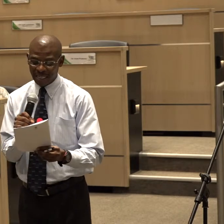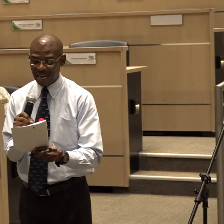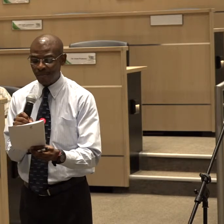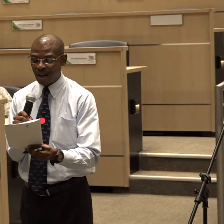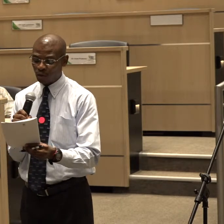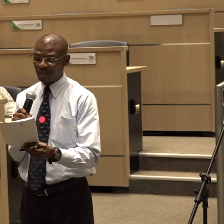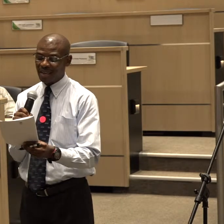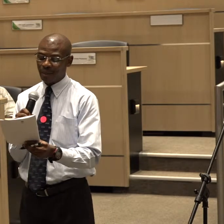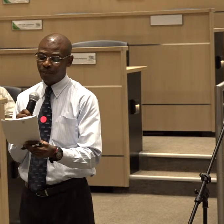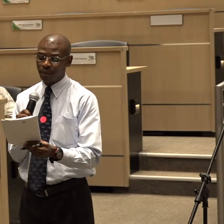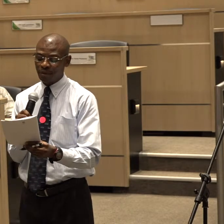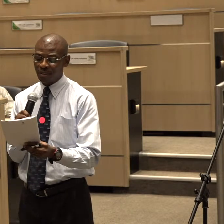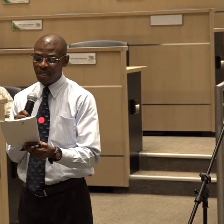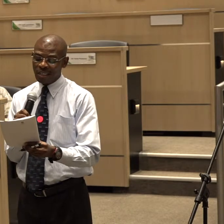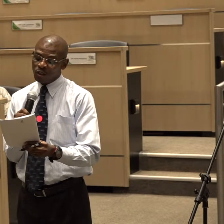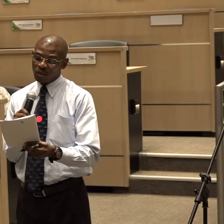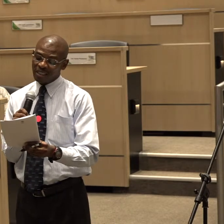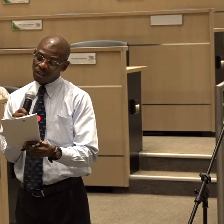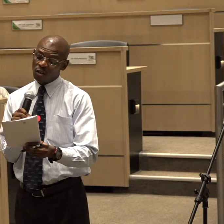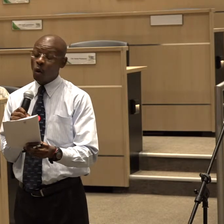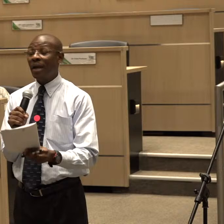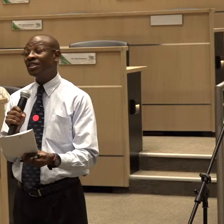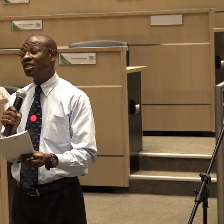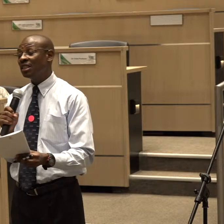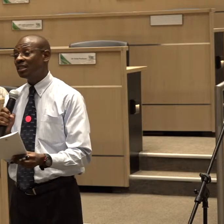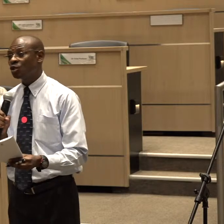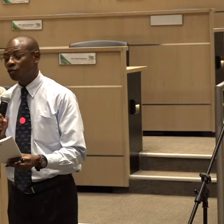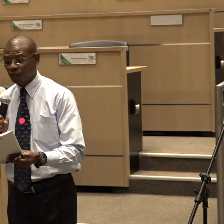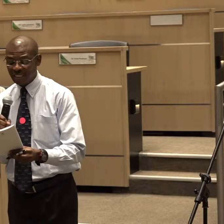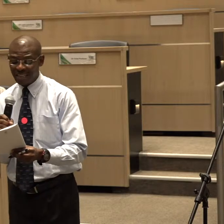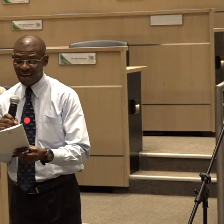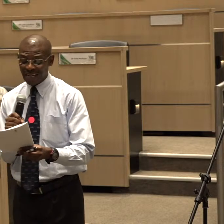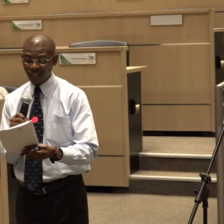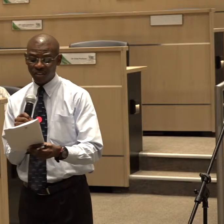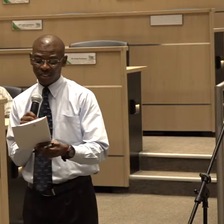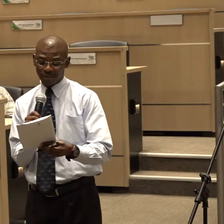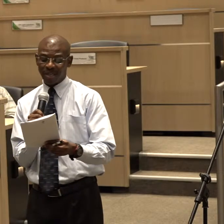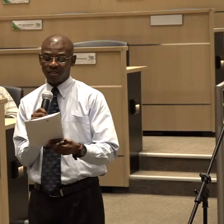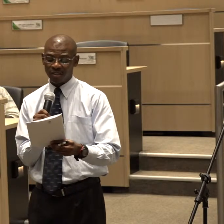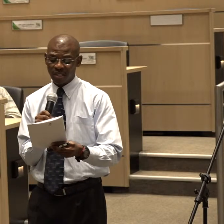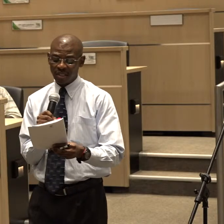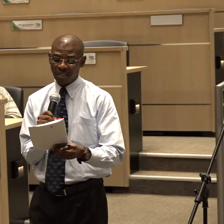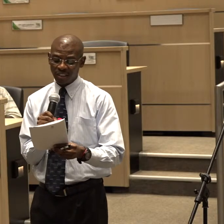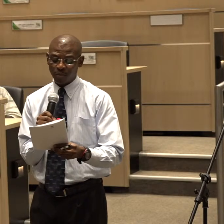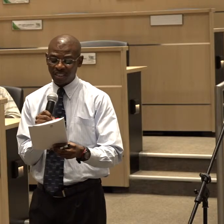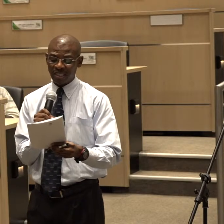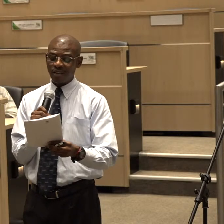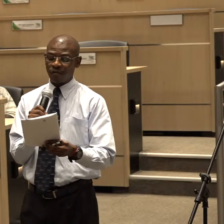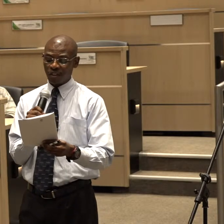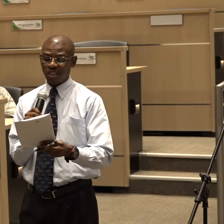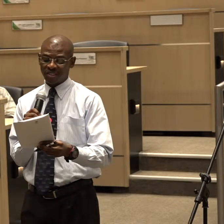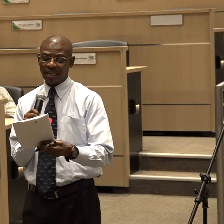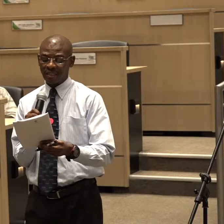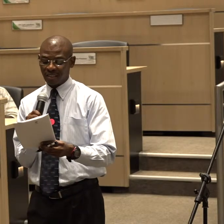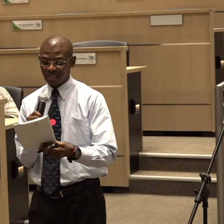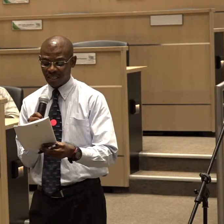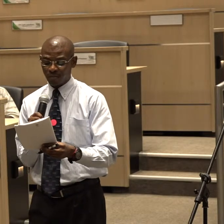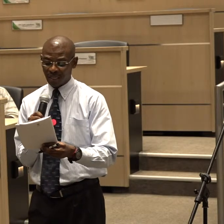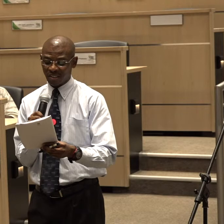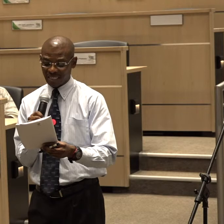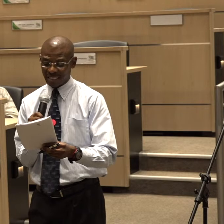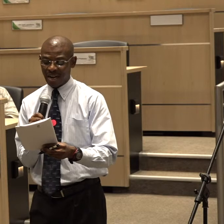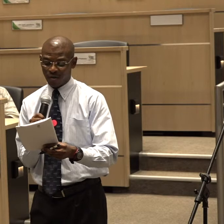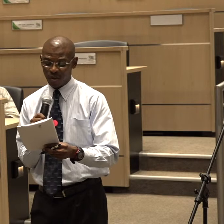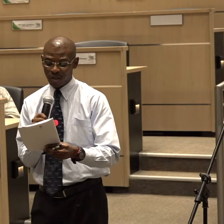hungry so they come out of their abodes so that they can go and see to feed their hungry shamans this is basically a vicious cycle